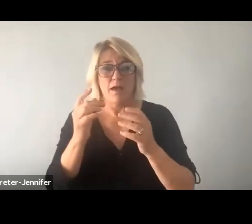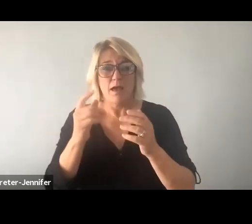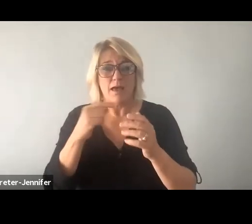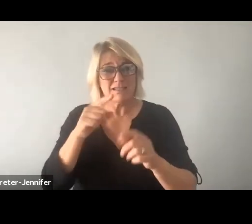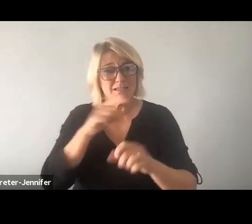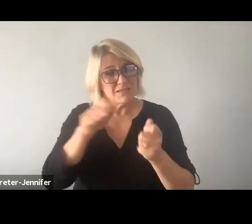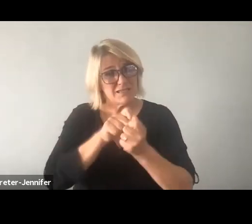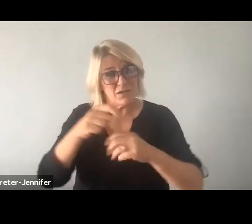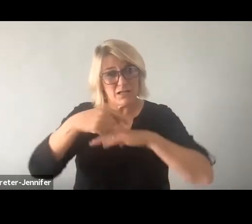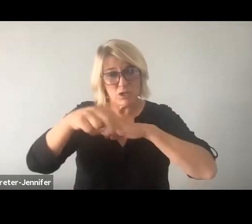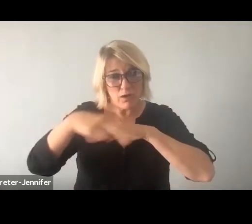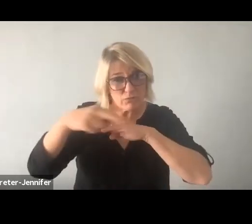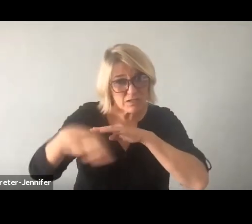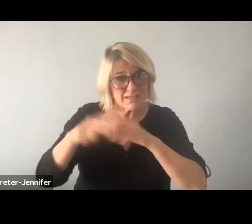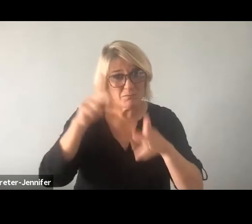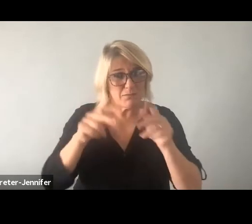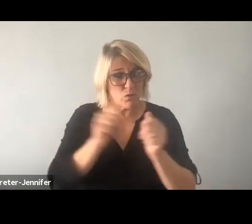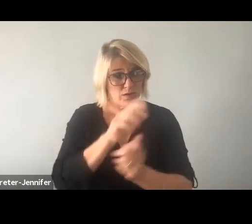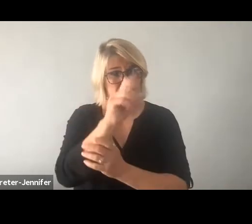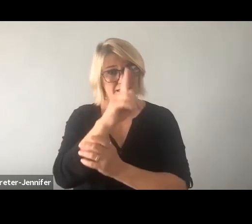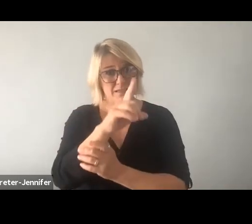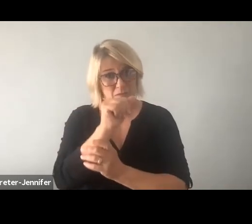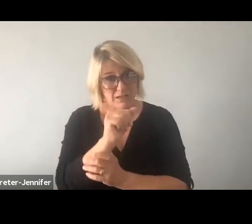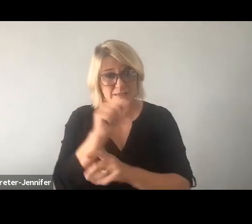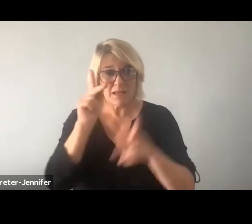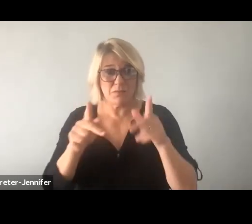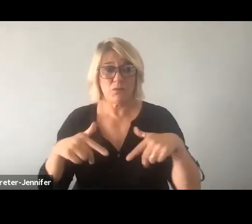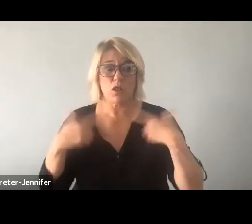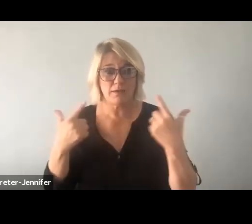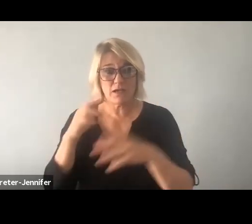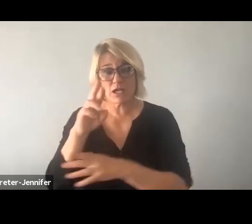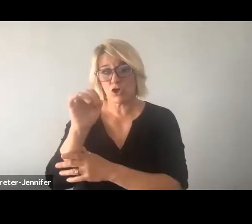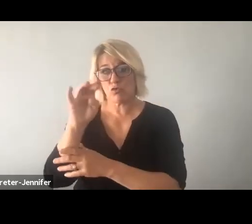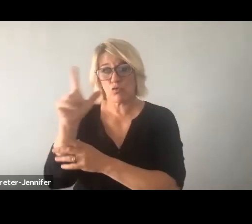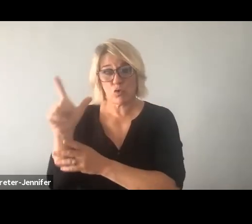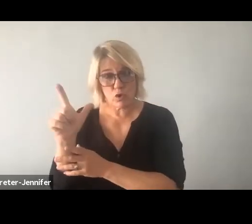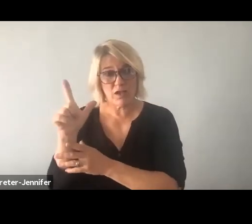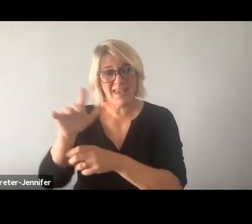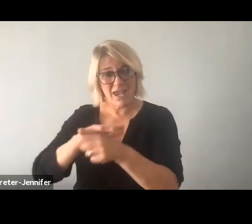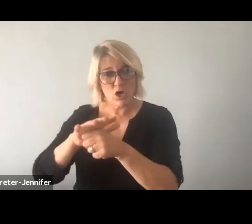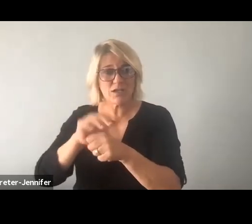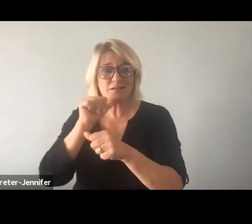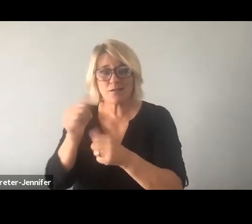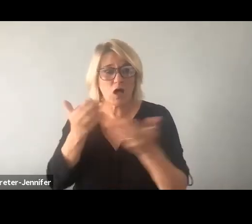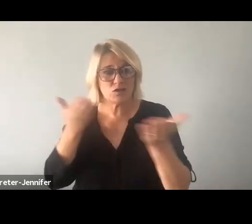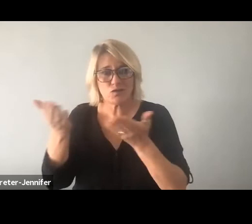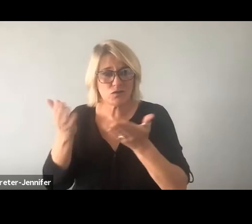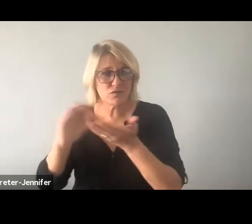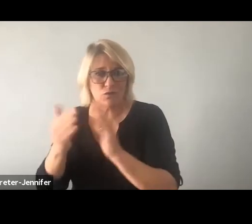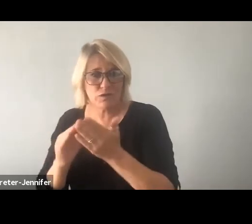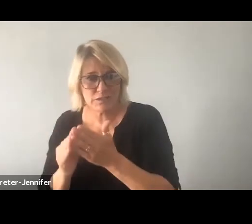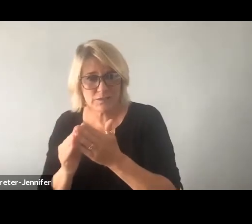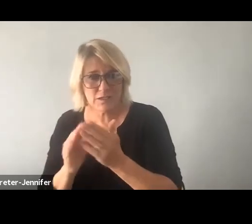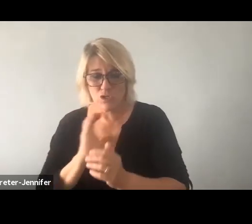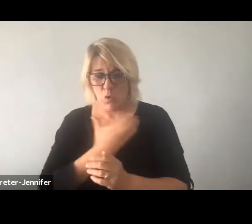people with disabilities and people living in rural areas as underserved communities. So that means that our